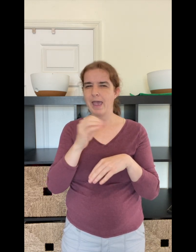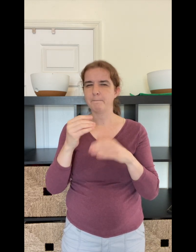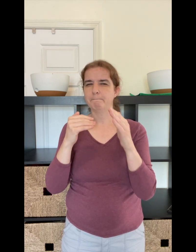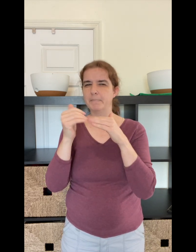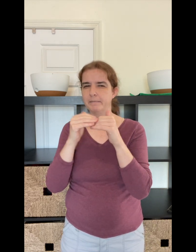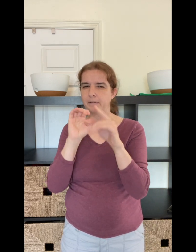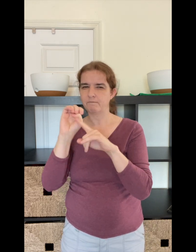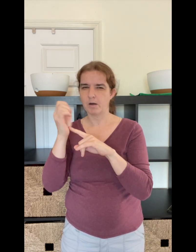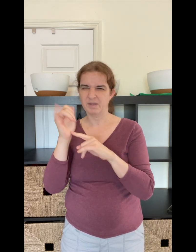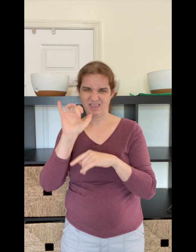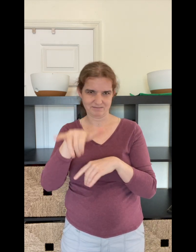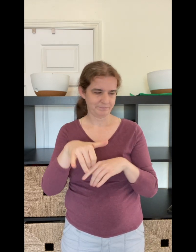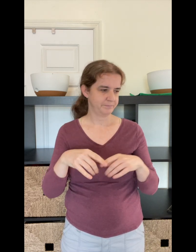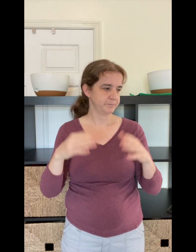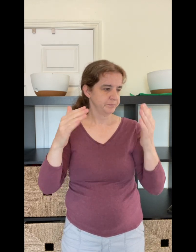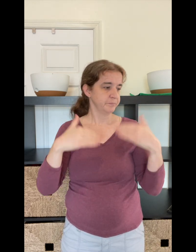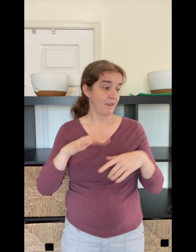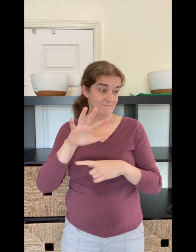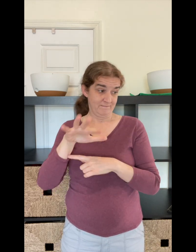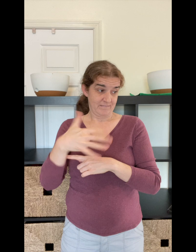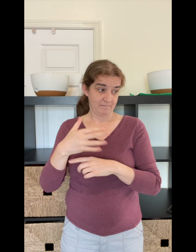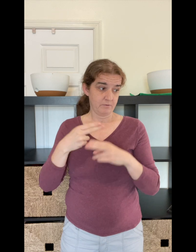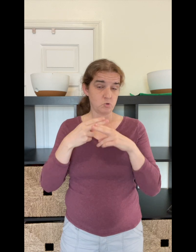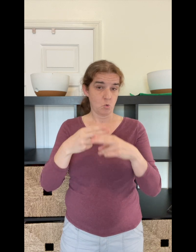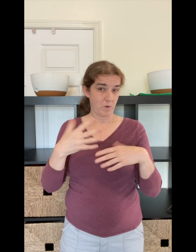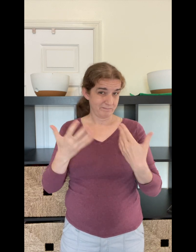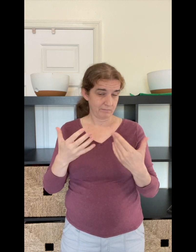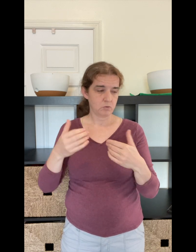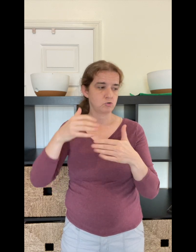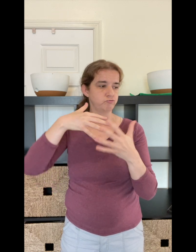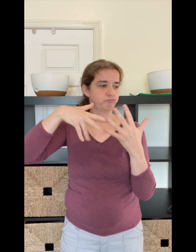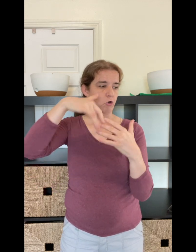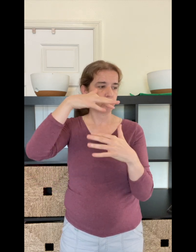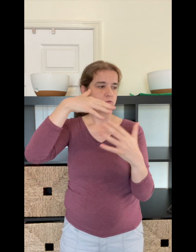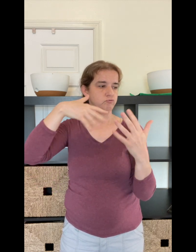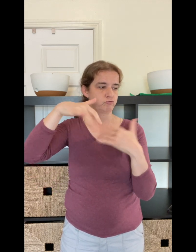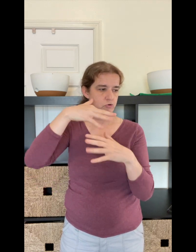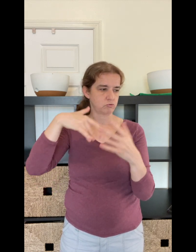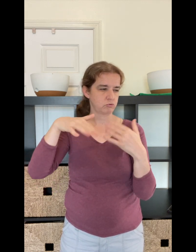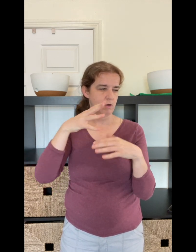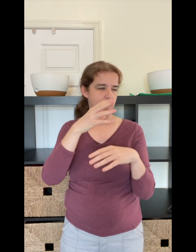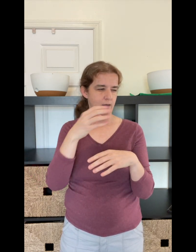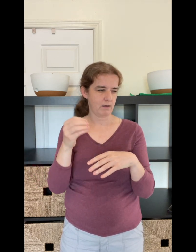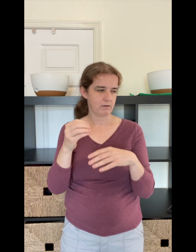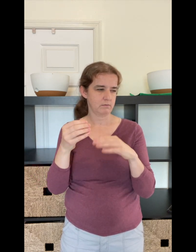neighborhood and built environment, that one. Now the fifth one on the list is social